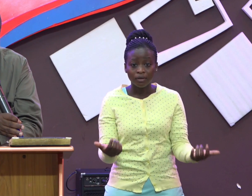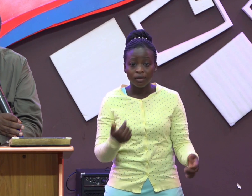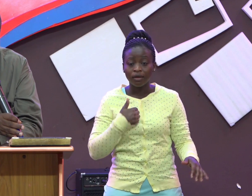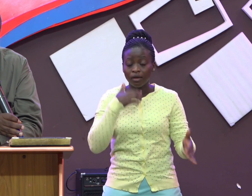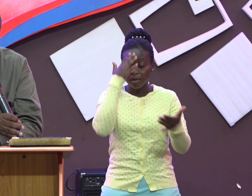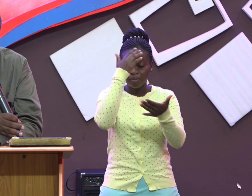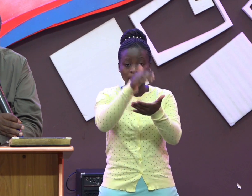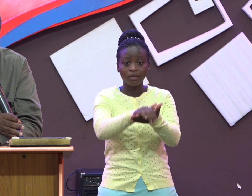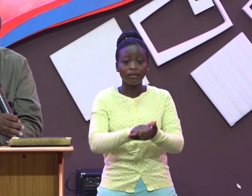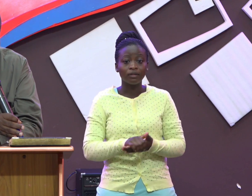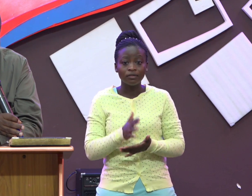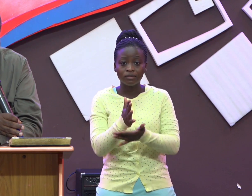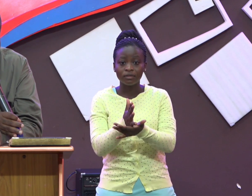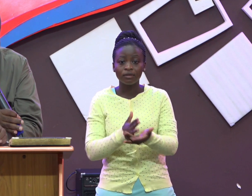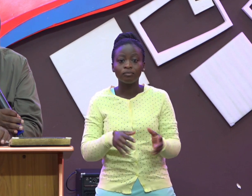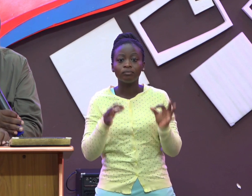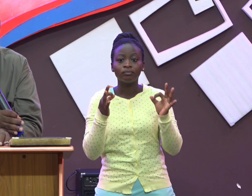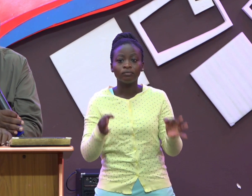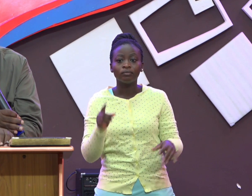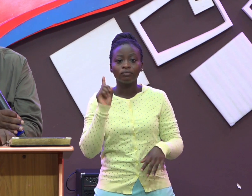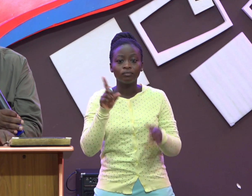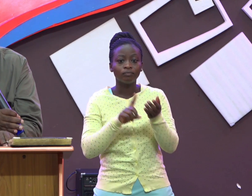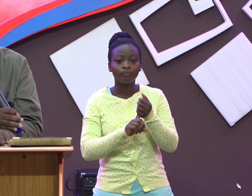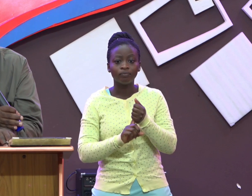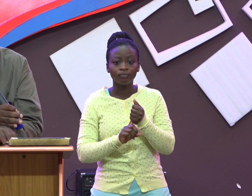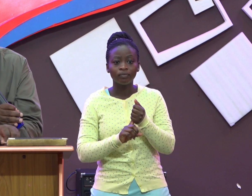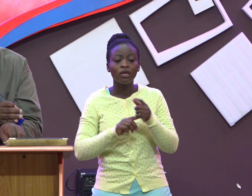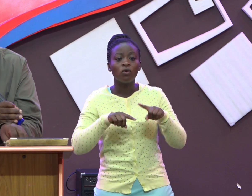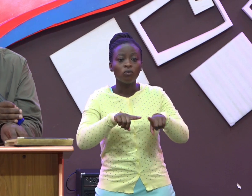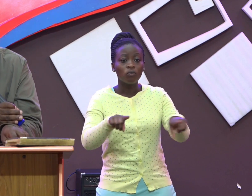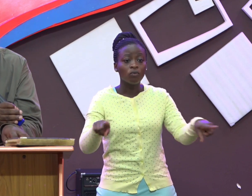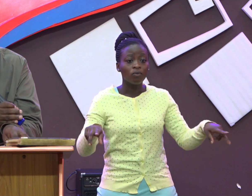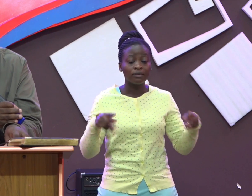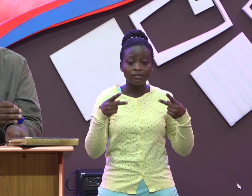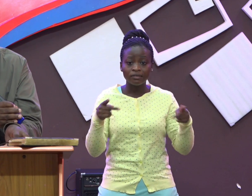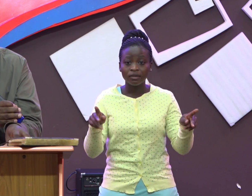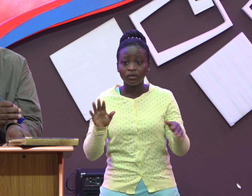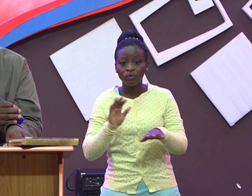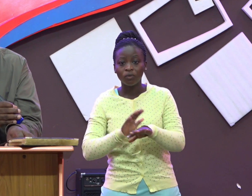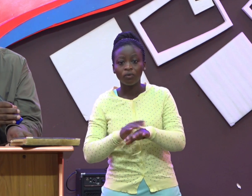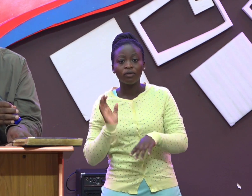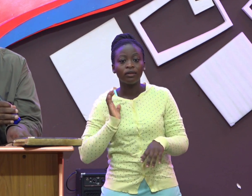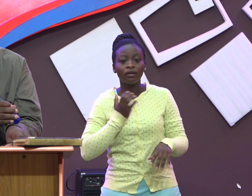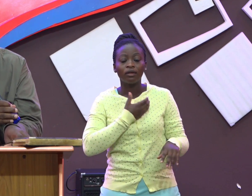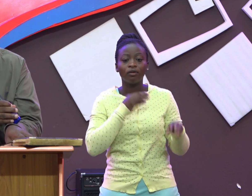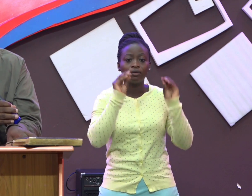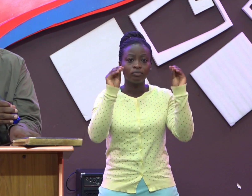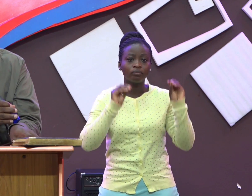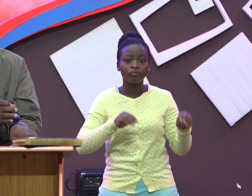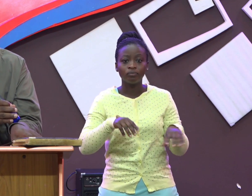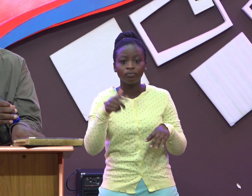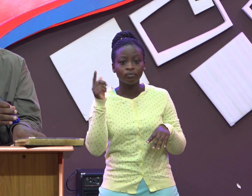today I also believe there is something small you're going to get. Twatandise okuyiga kwaffe eggulo. We began our learning yesterday. Wansi